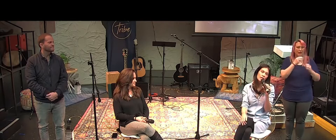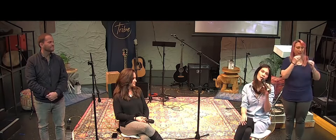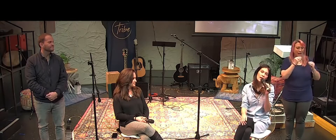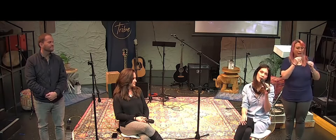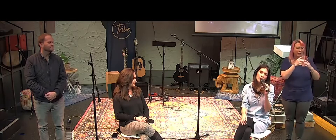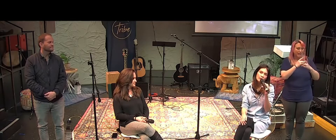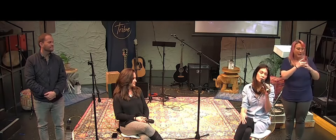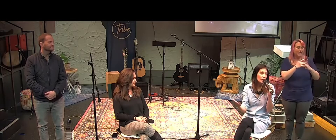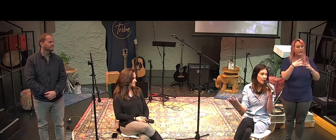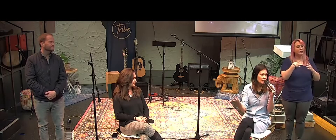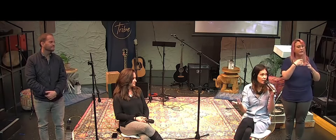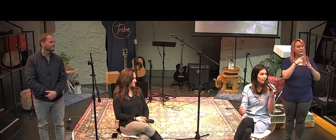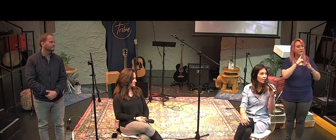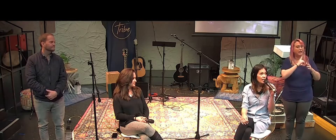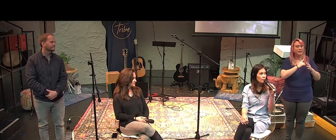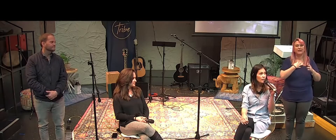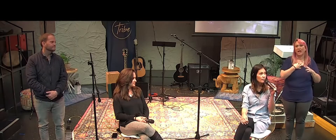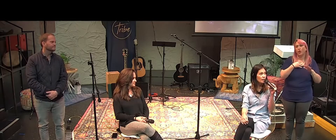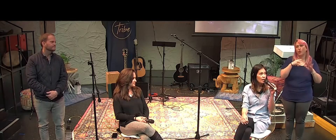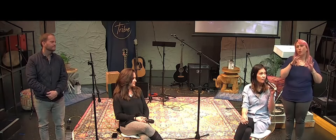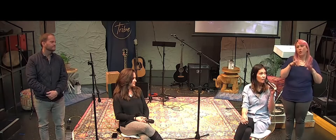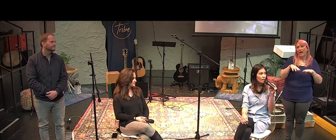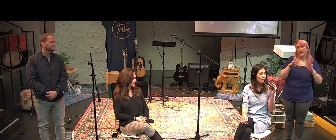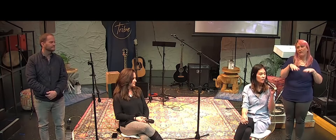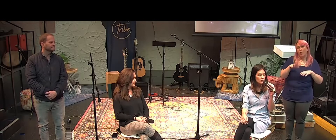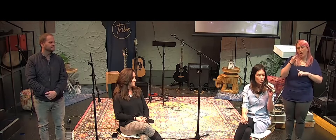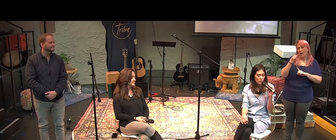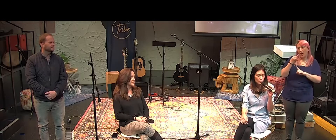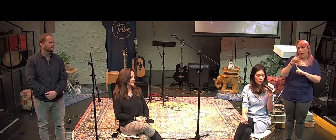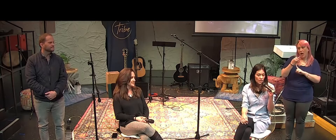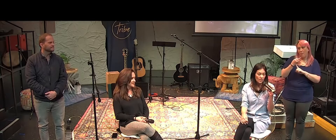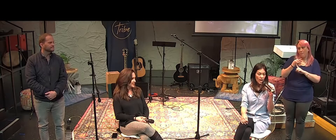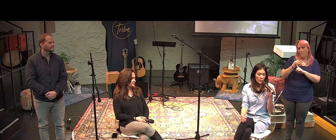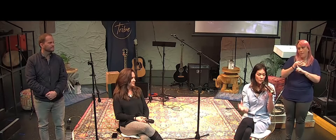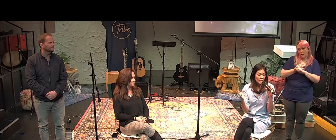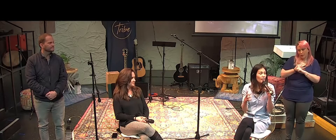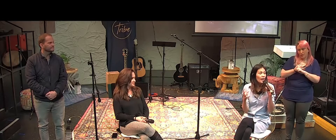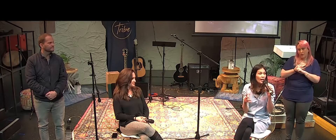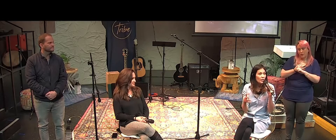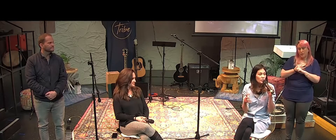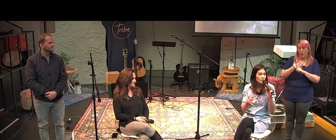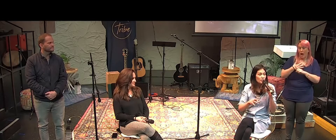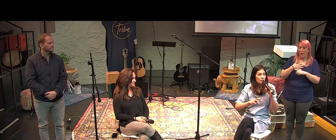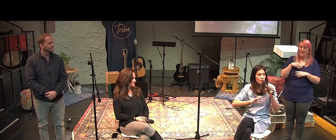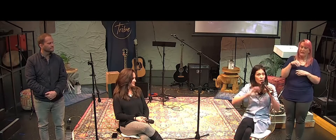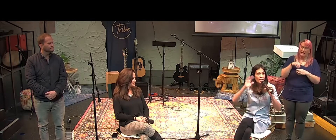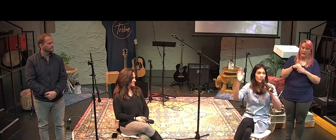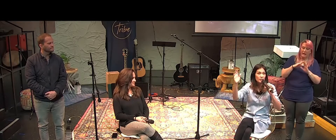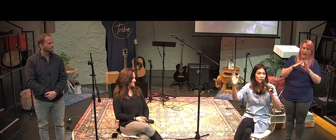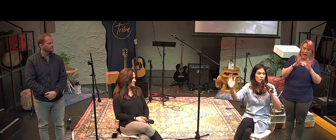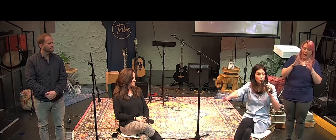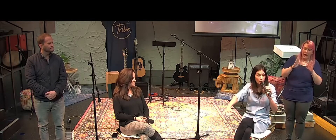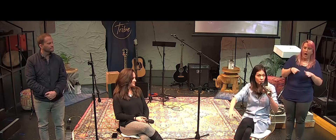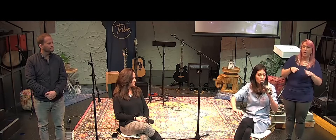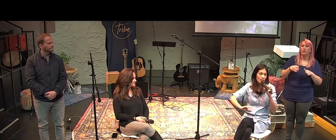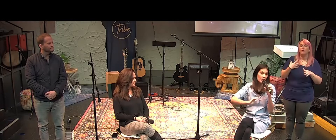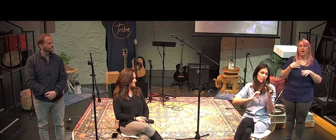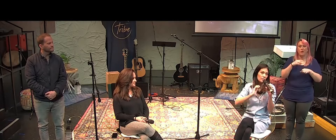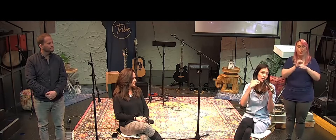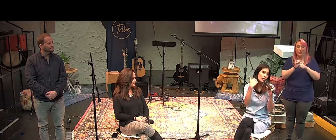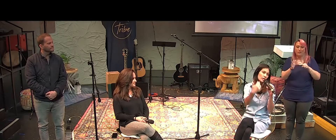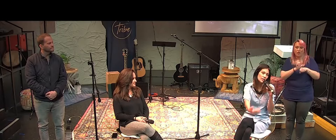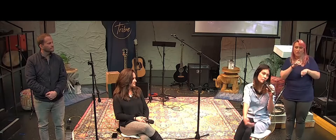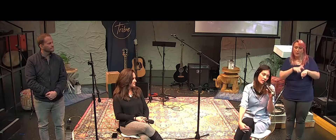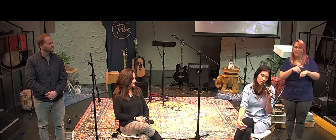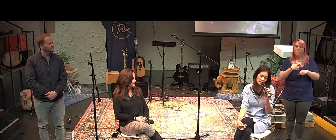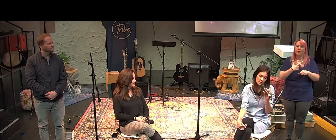worship. And it rained like 9 months out of the year. So I was in the house trying to work full time